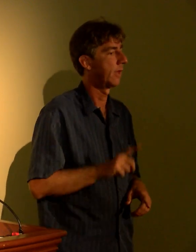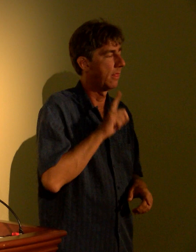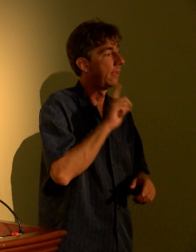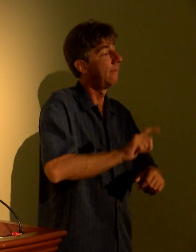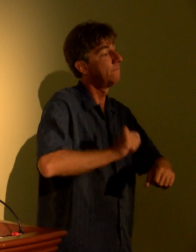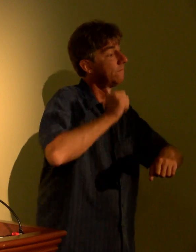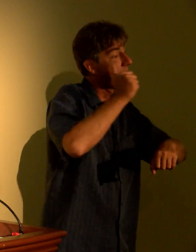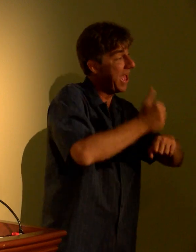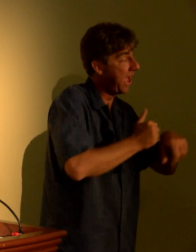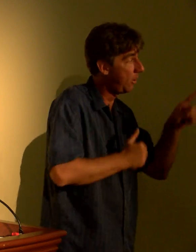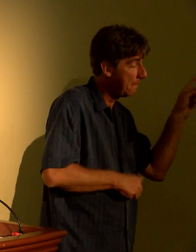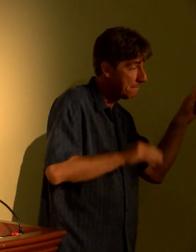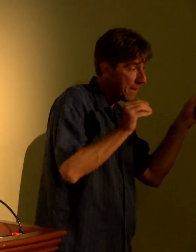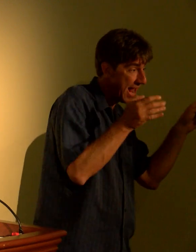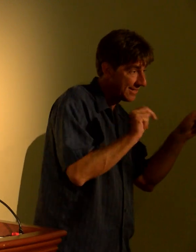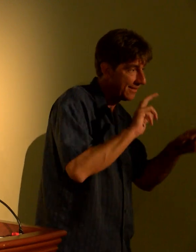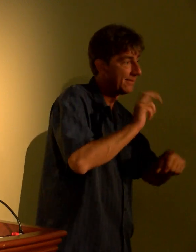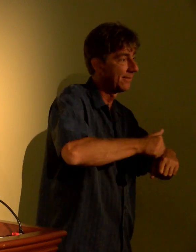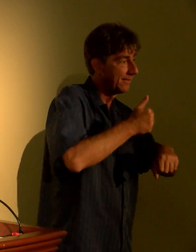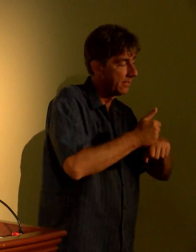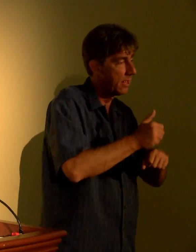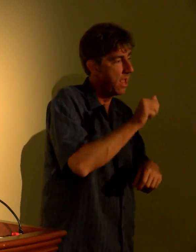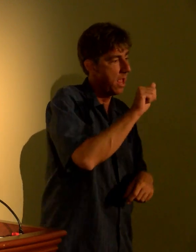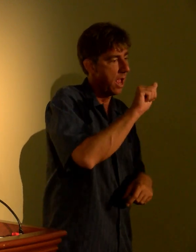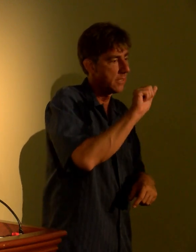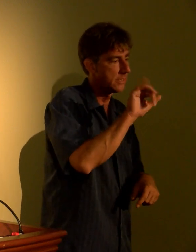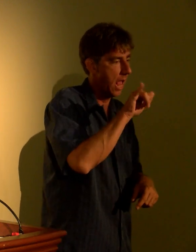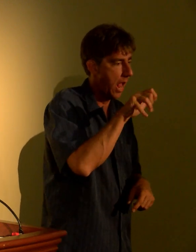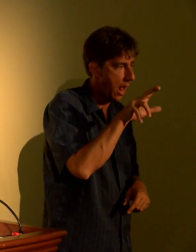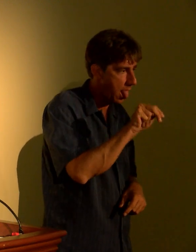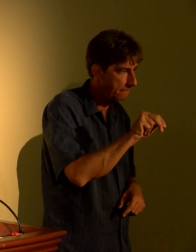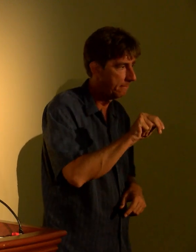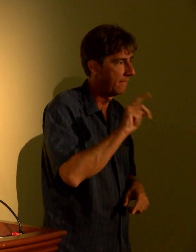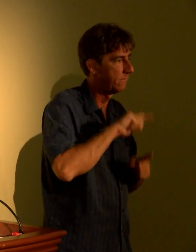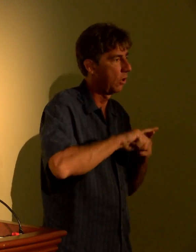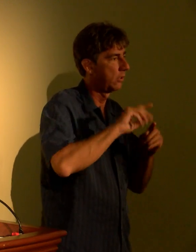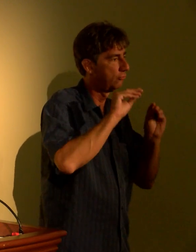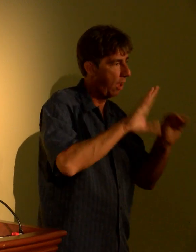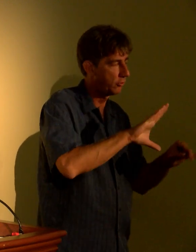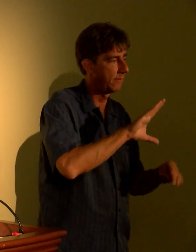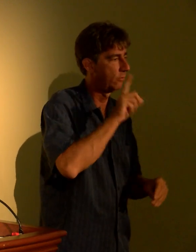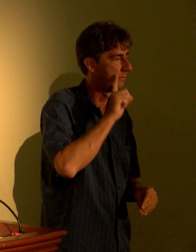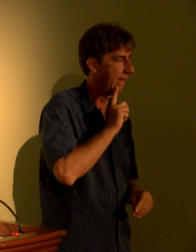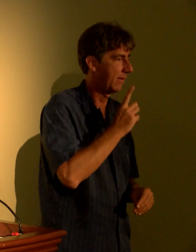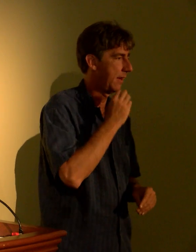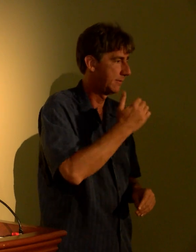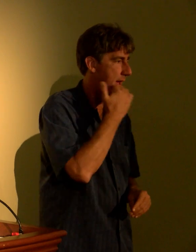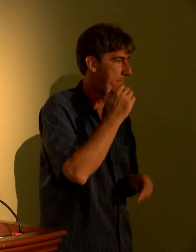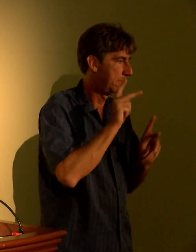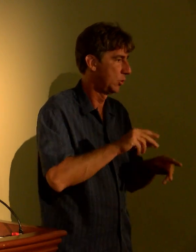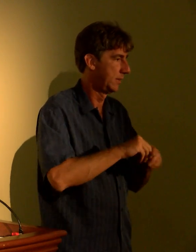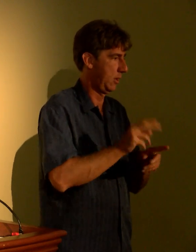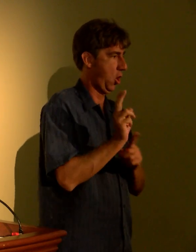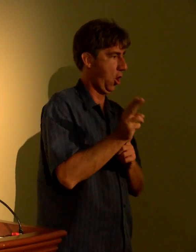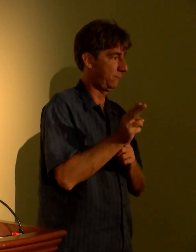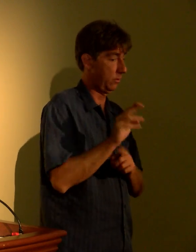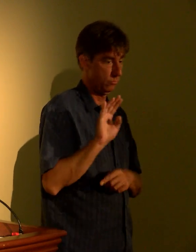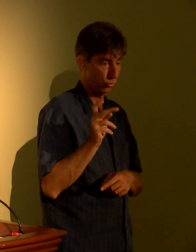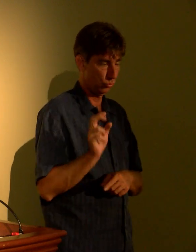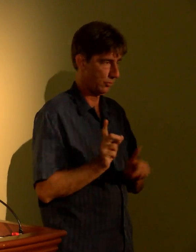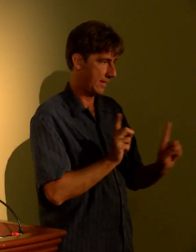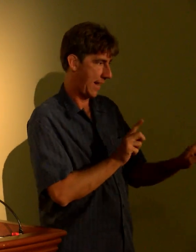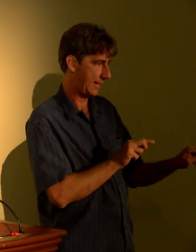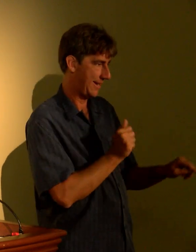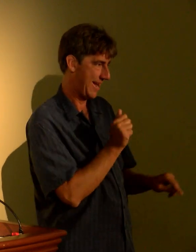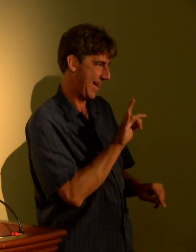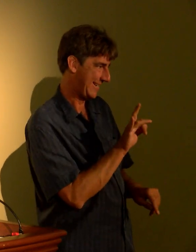Asylum for the Education and Instruction of Deaf and Dumb Persons in Hartford, which Brewster attended from 1817